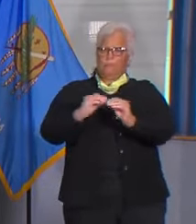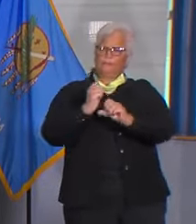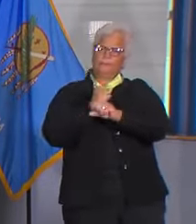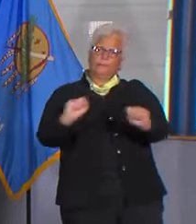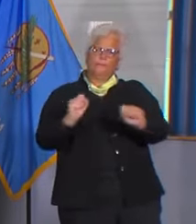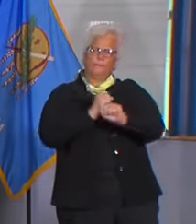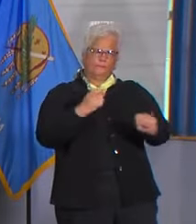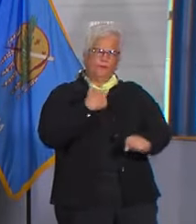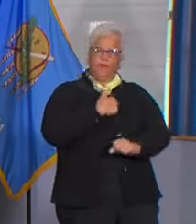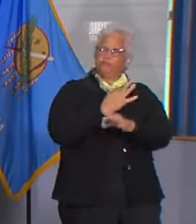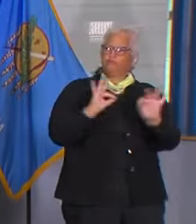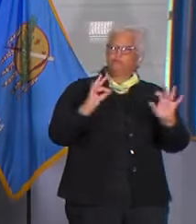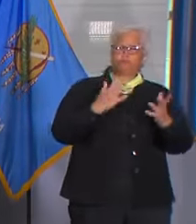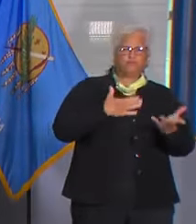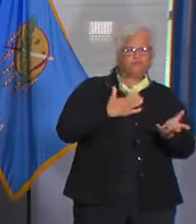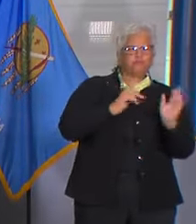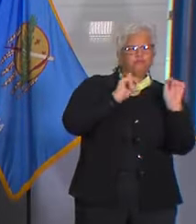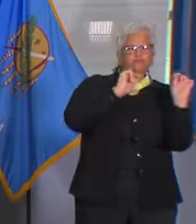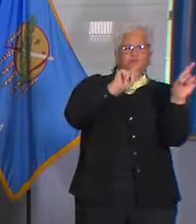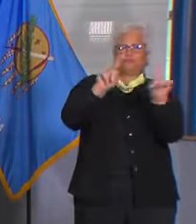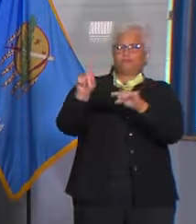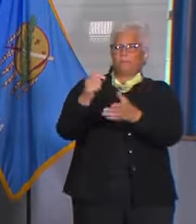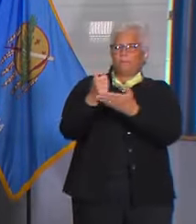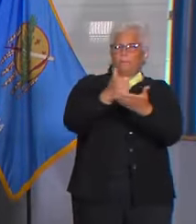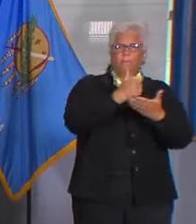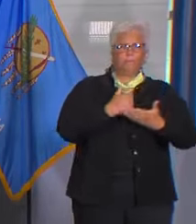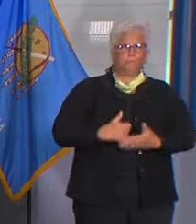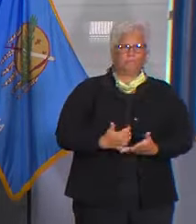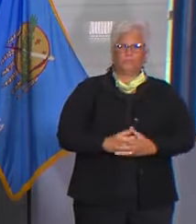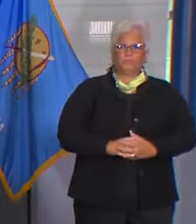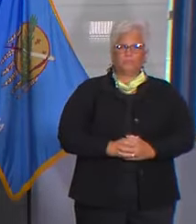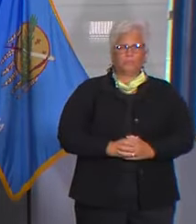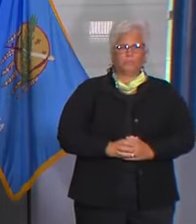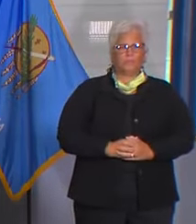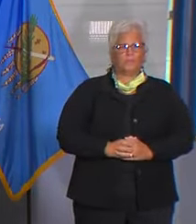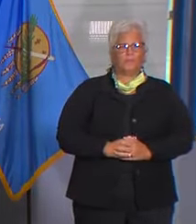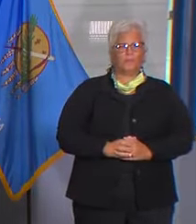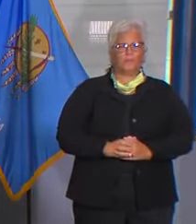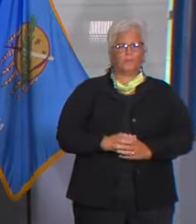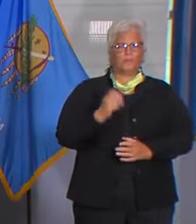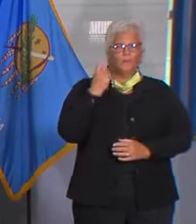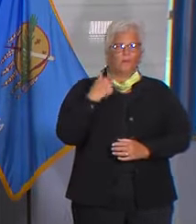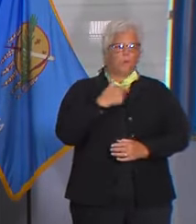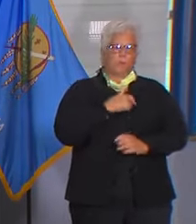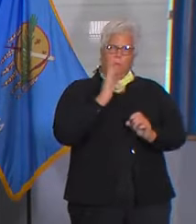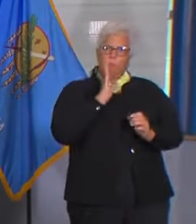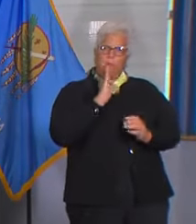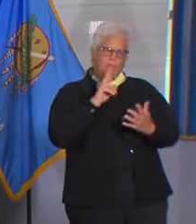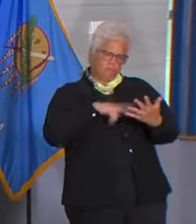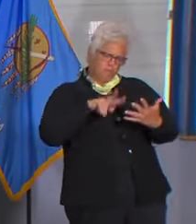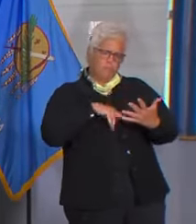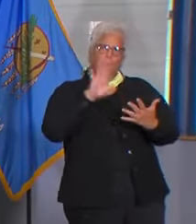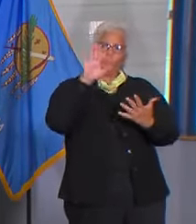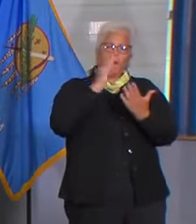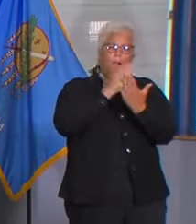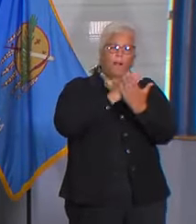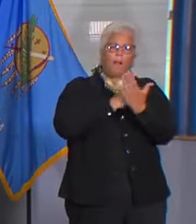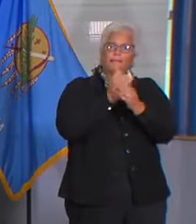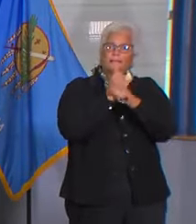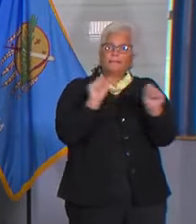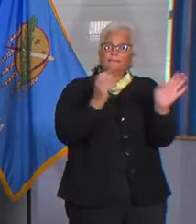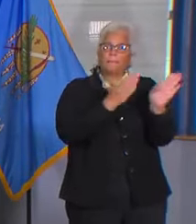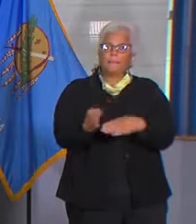actually gotten quite good at it and can give you the recommendations you need to function in a safe manner to keep everyone that comes in contact with your